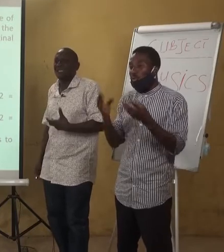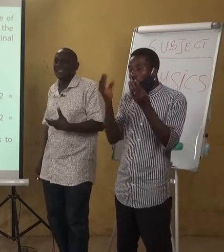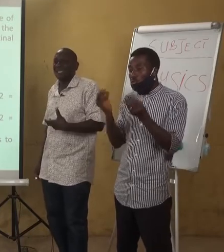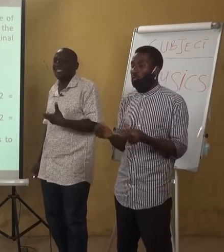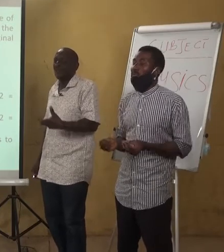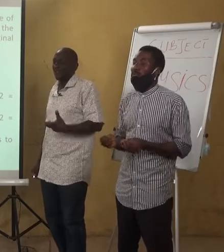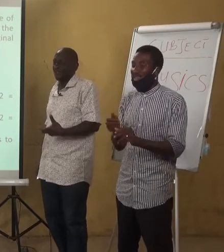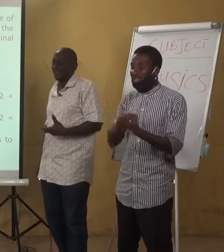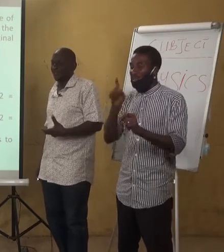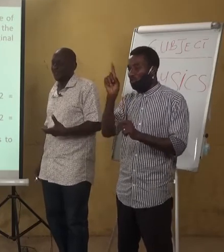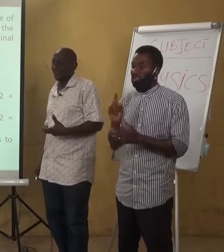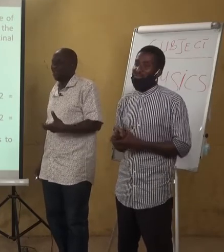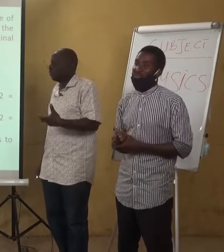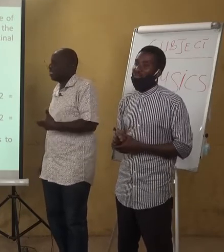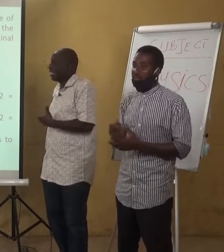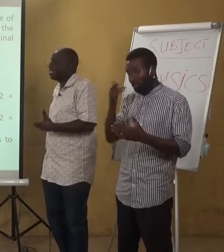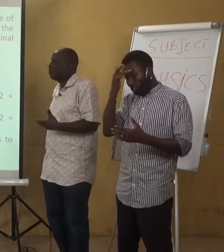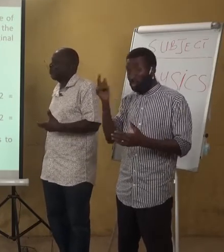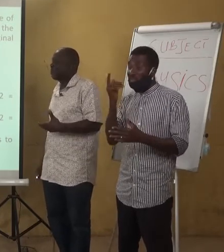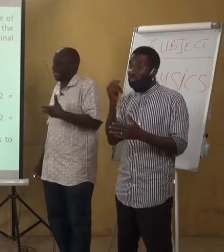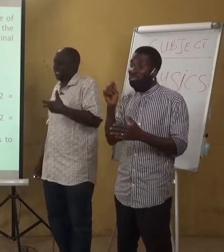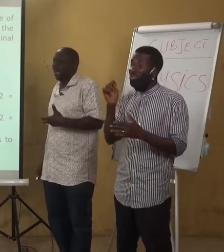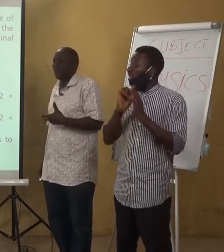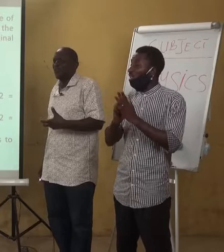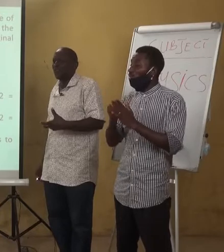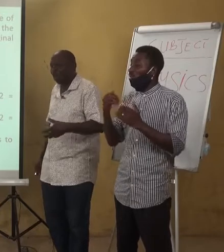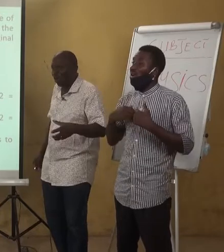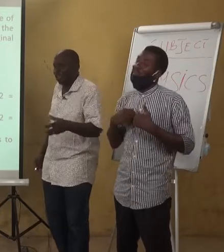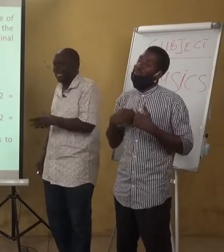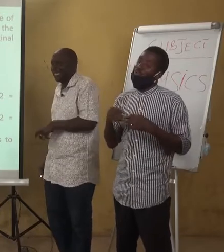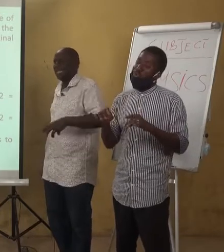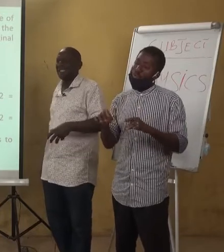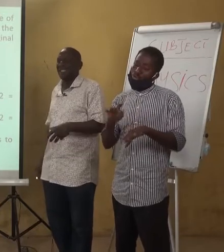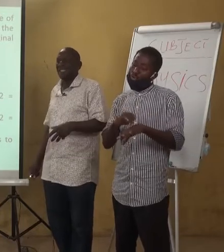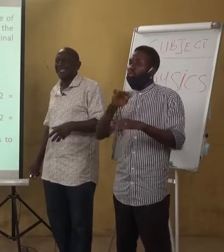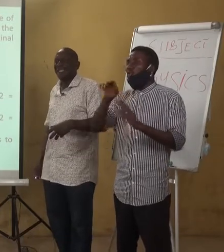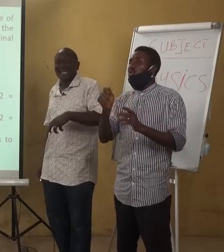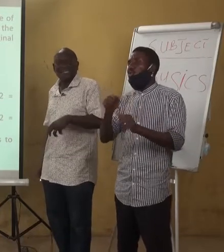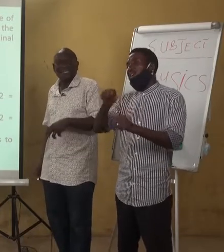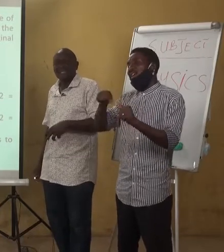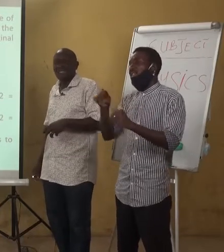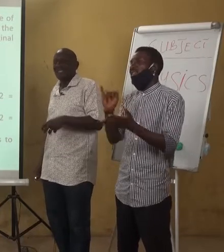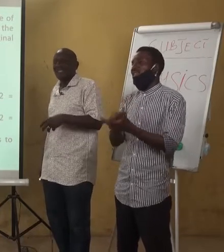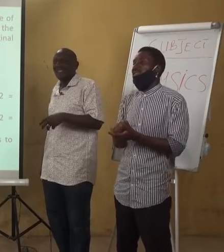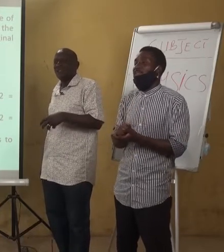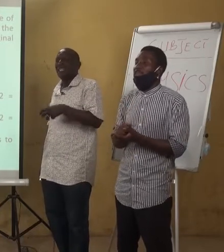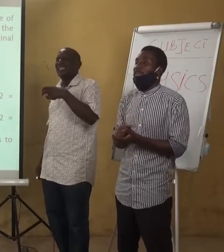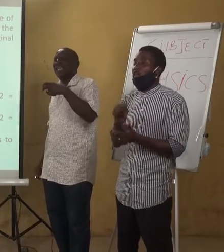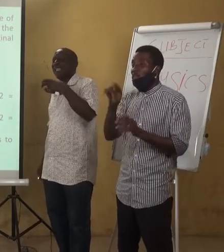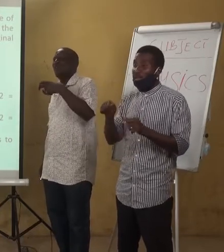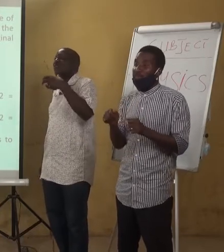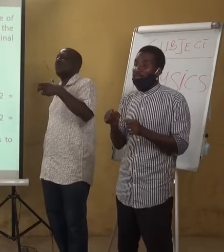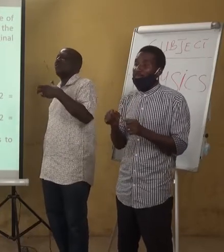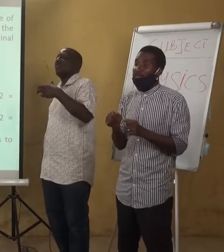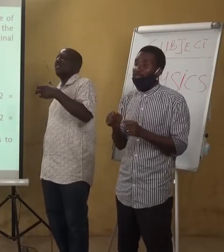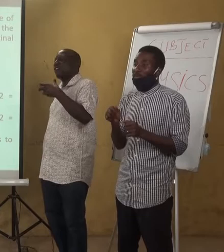solve any questions, because the examples have touched all areas that